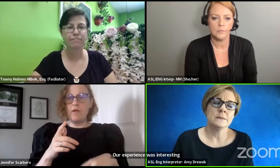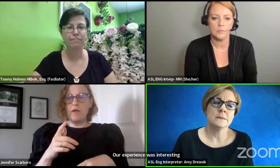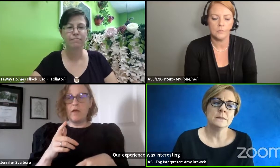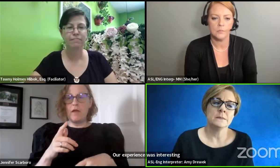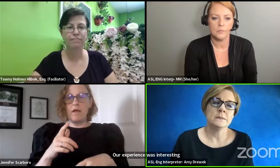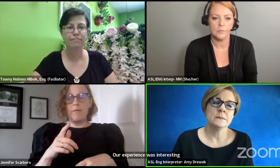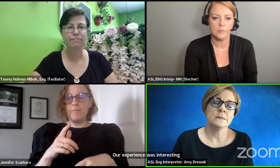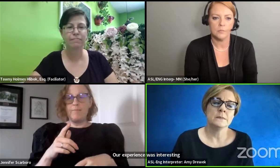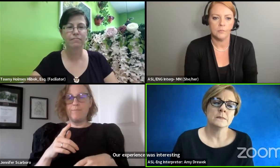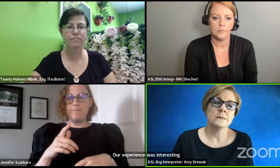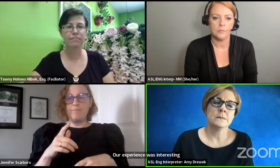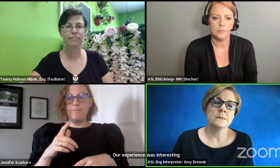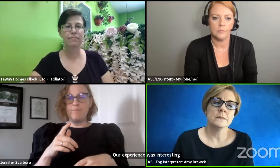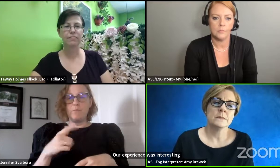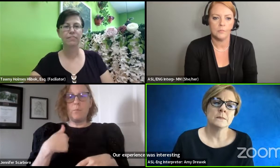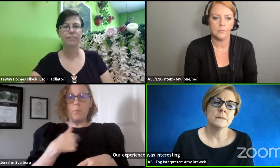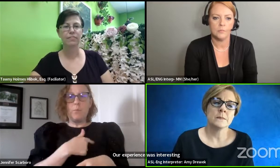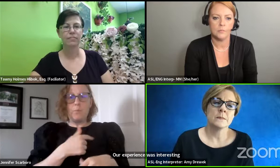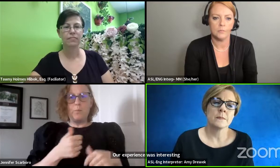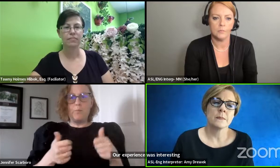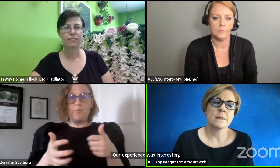state.